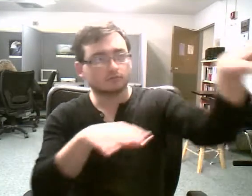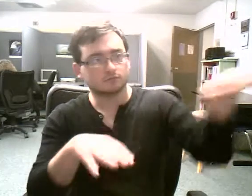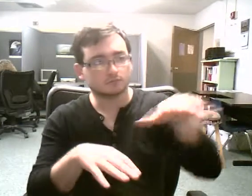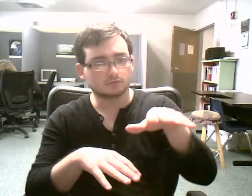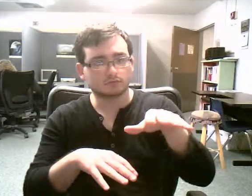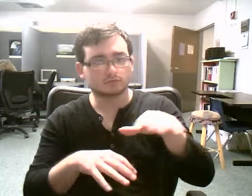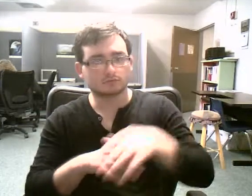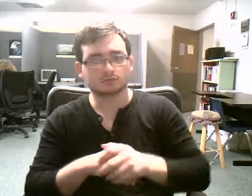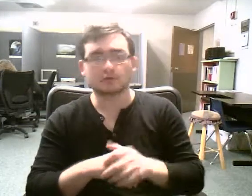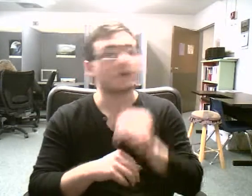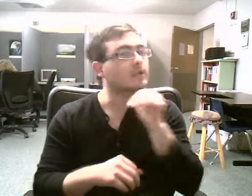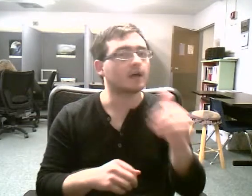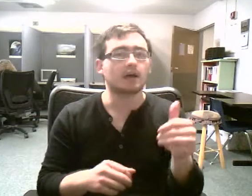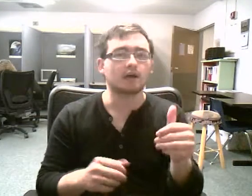in compounds.